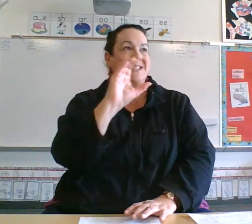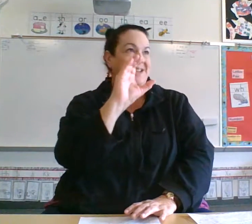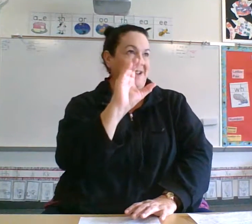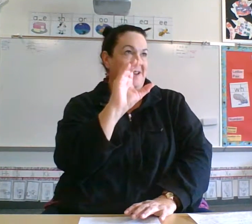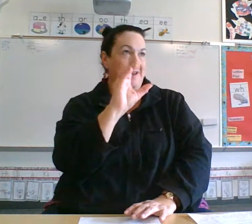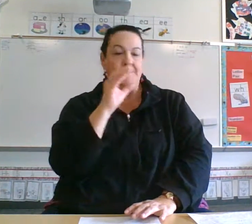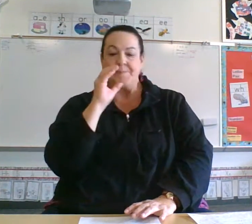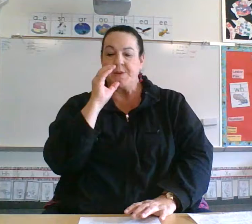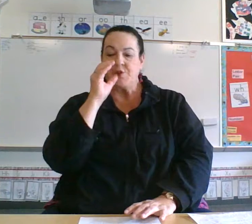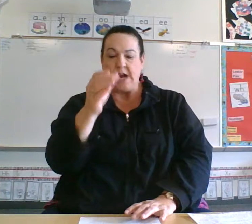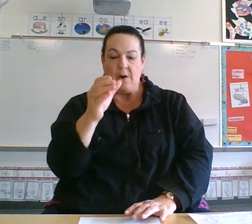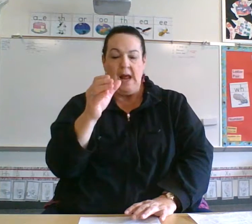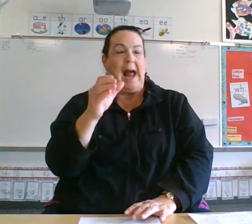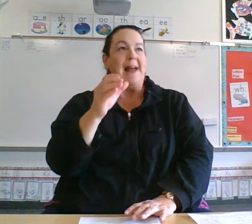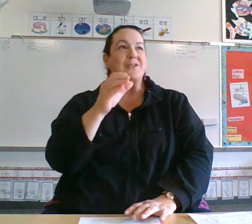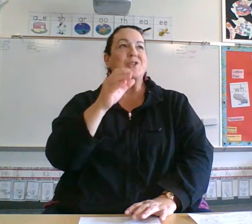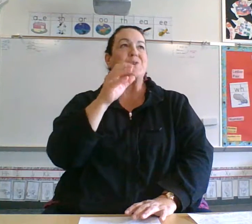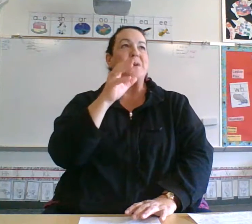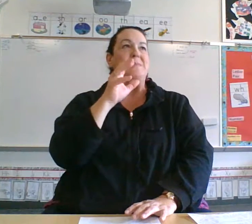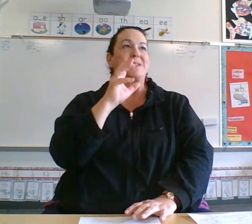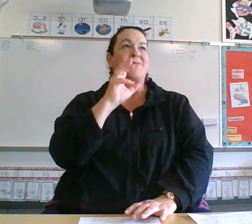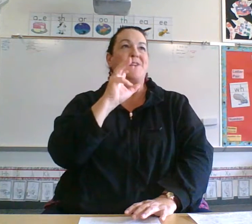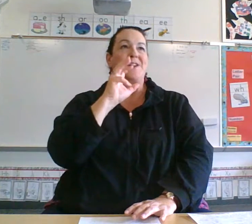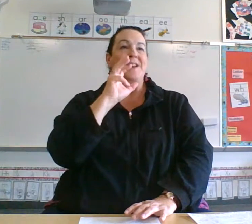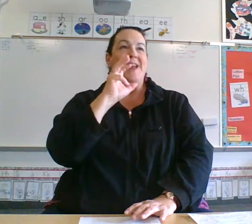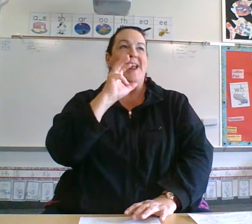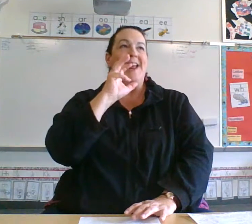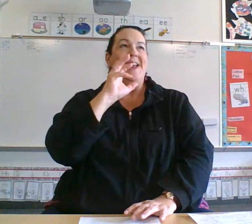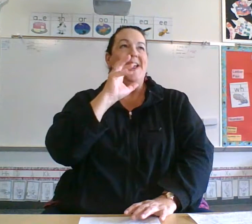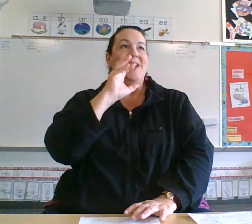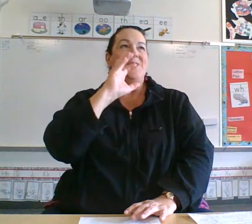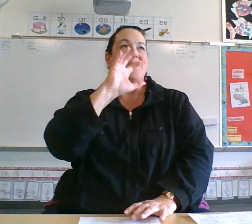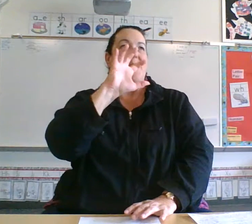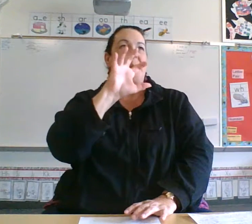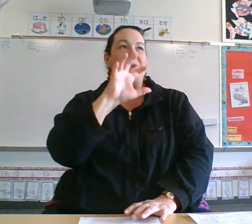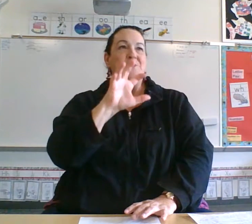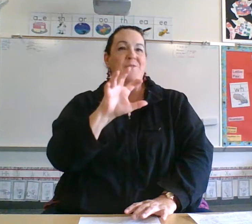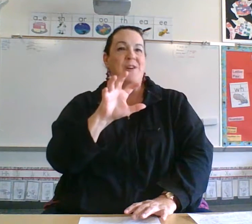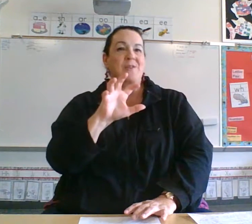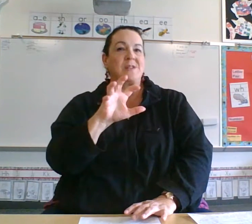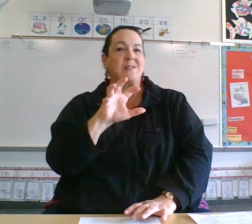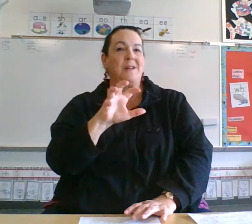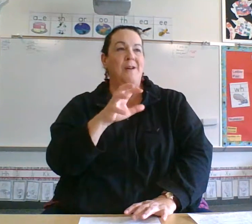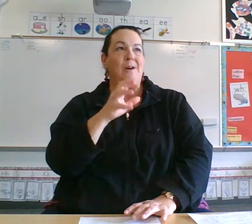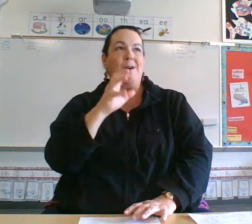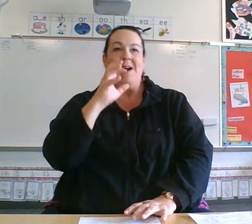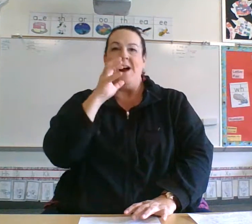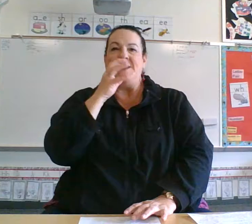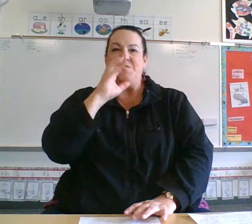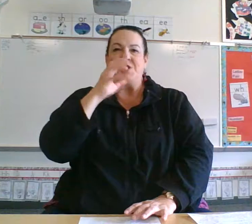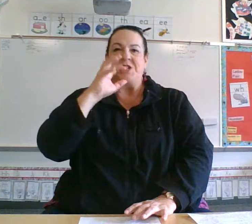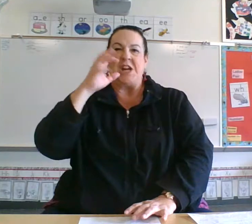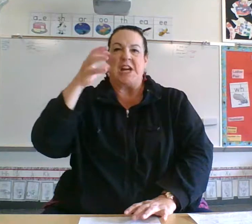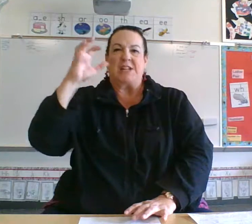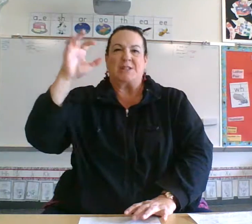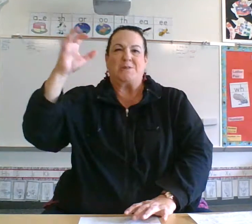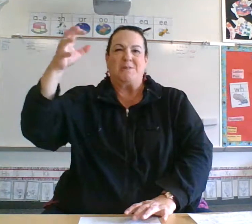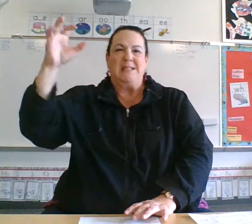C. Shout. And scream is fun. You open your fingers in a claw and you shake it and